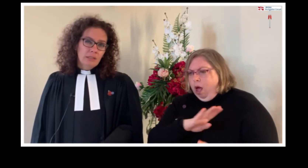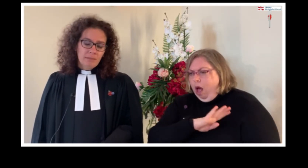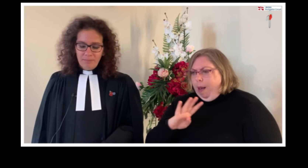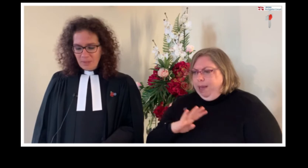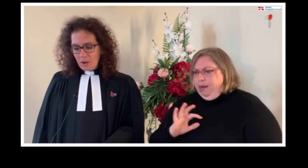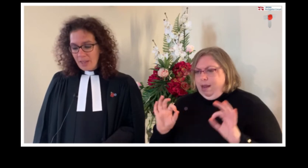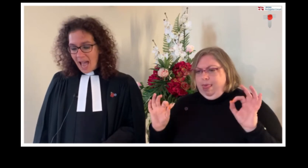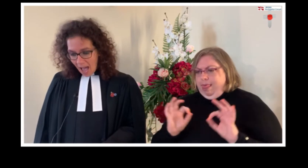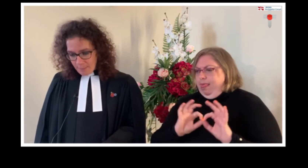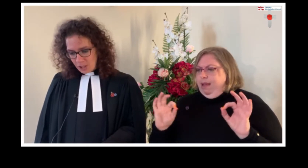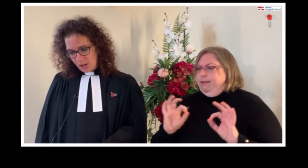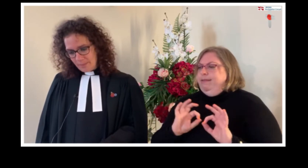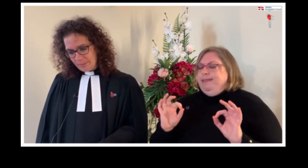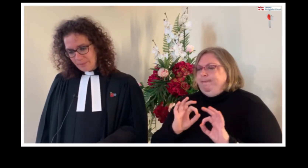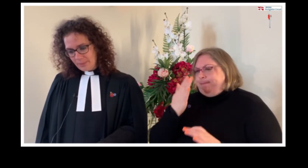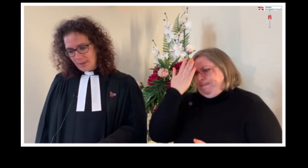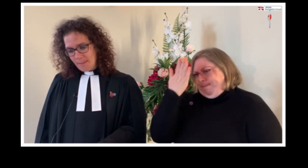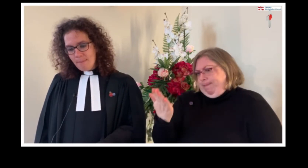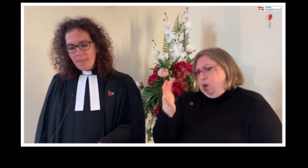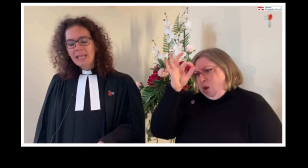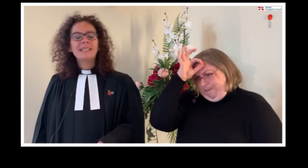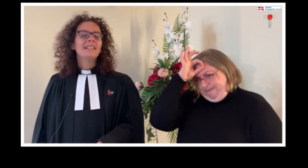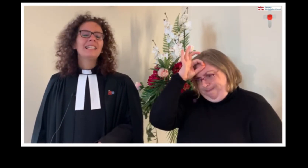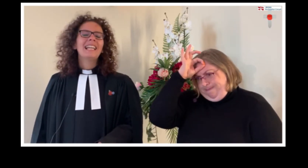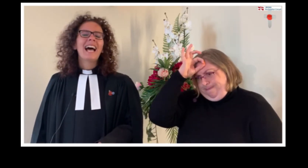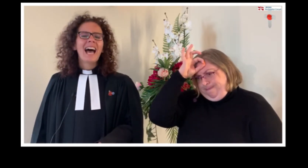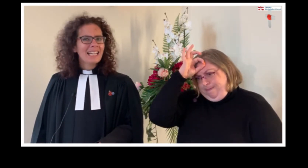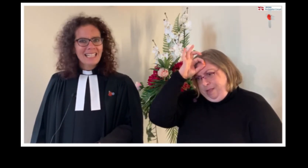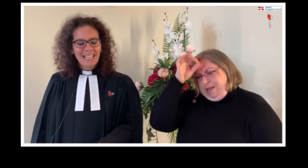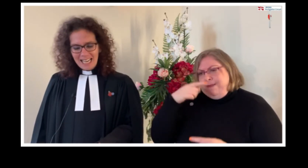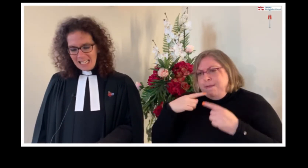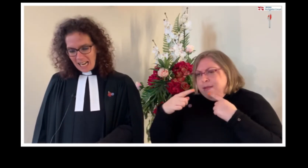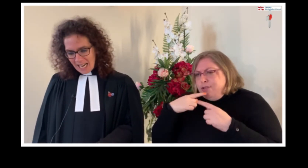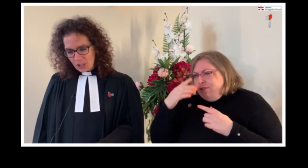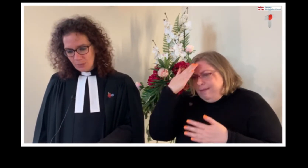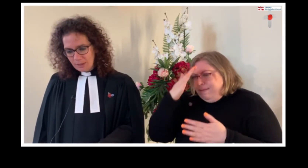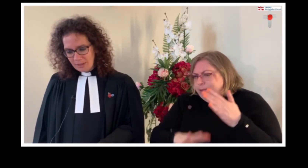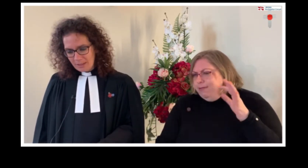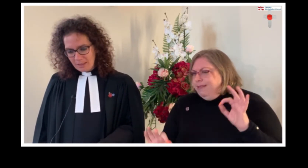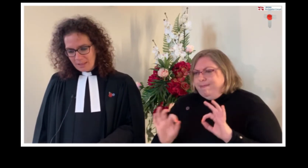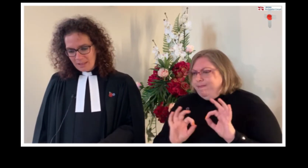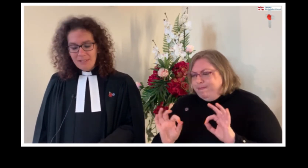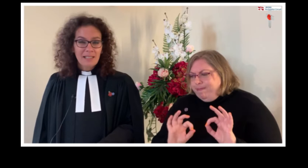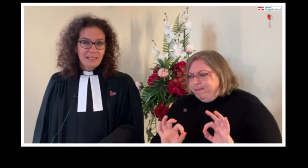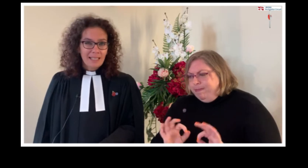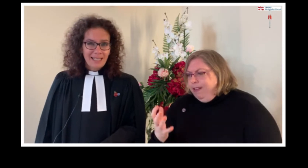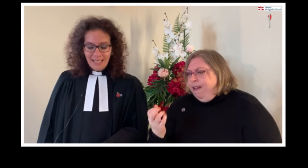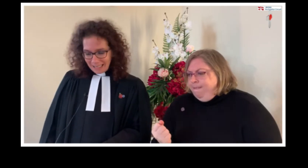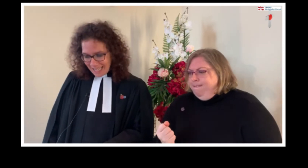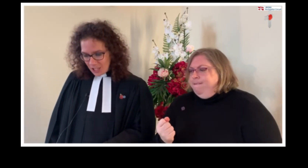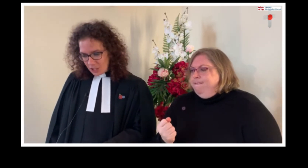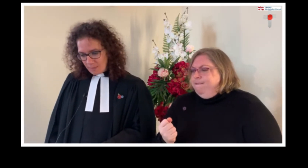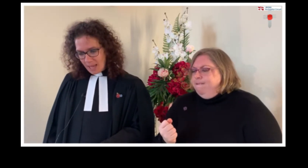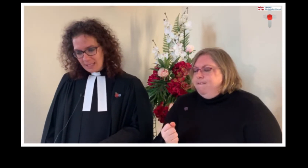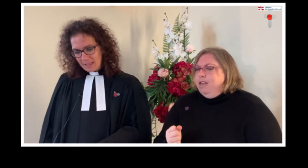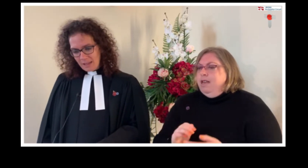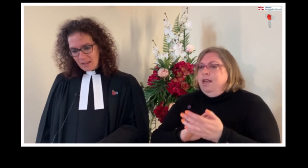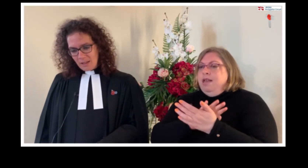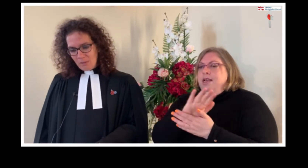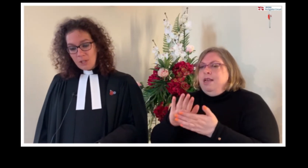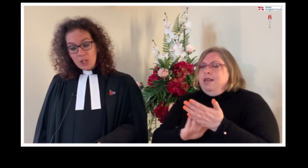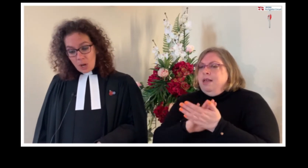This cult of the amateur, militantly anti-intellectual, resulted in a leadership